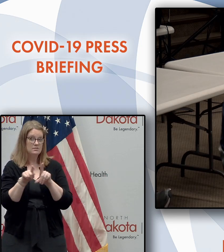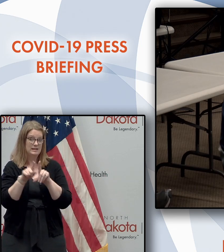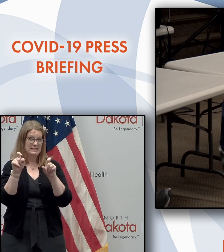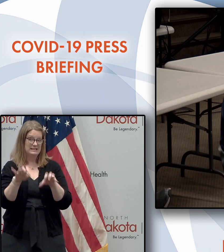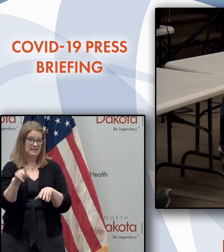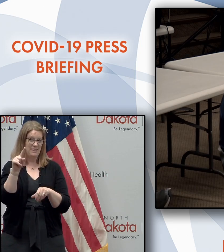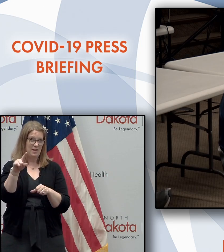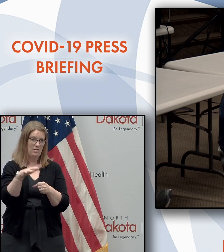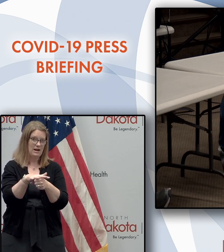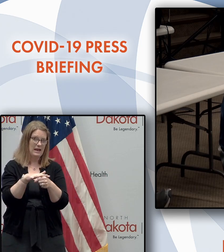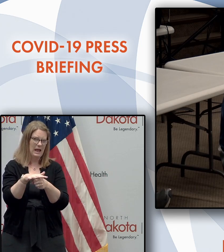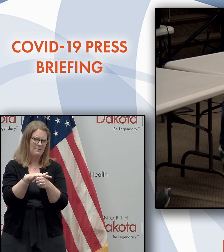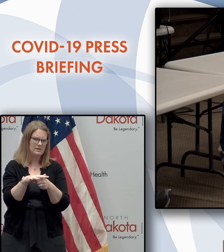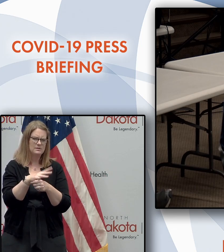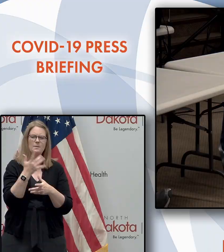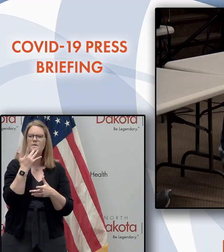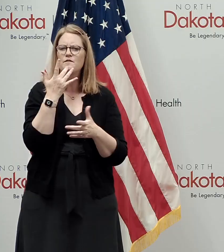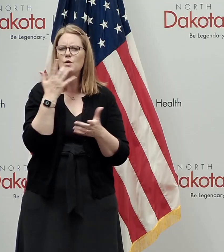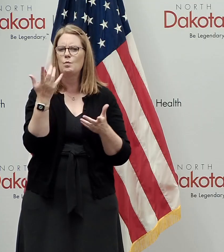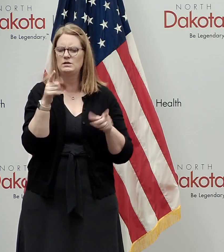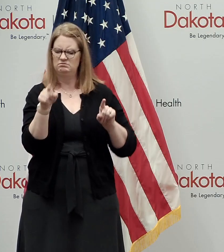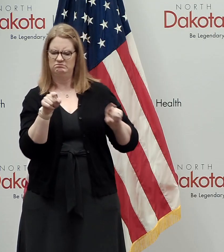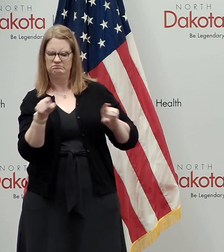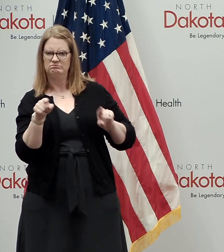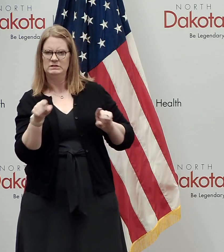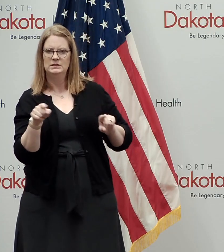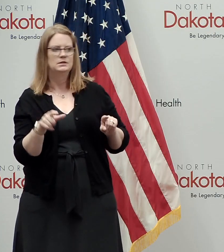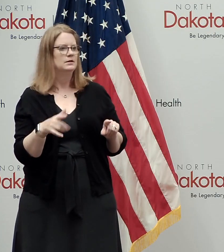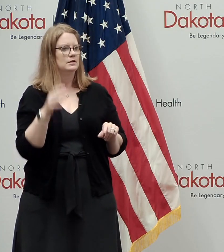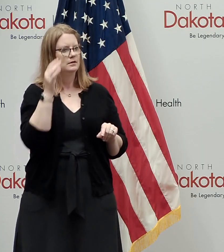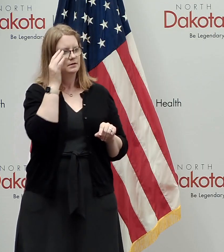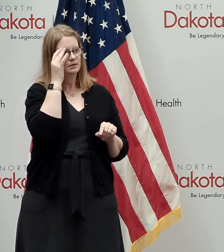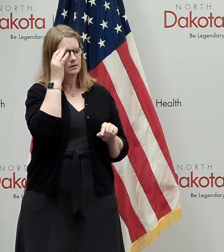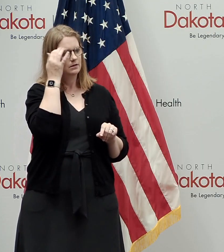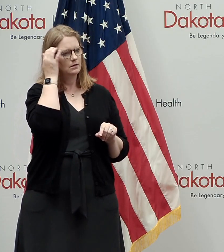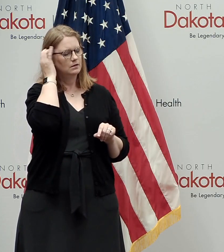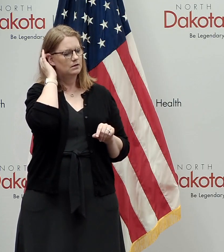well. So I'm just wondering what the preference is. Right. Thank you.